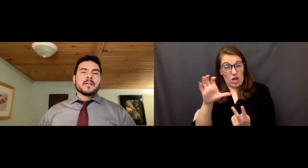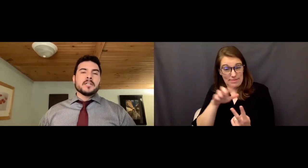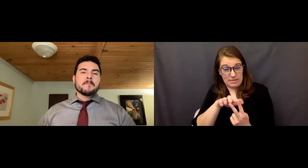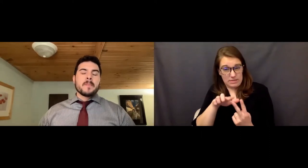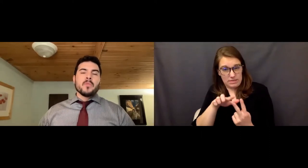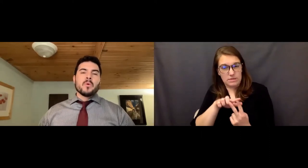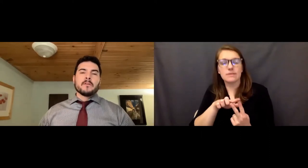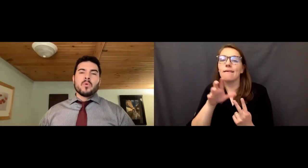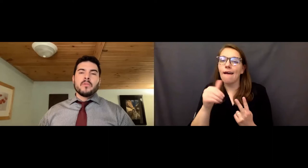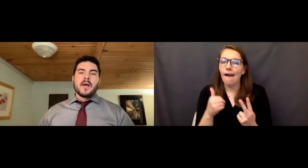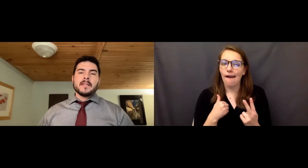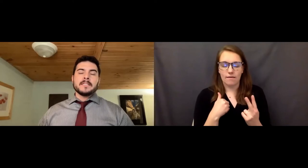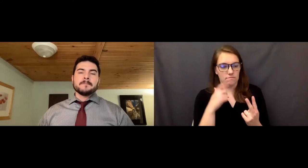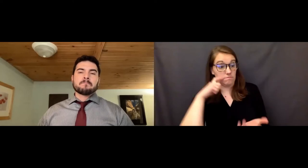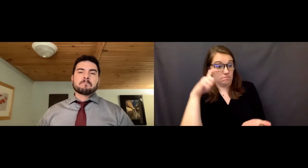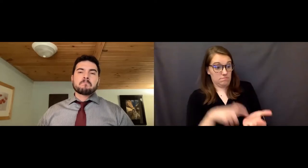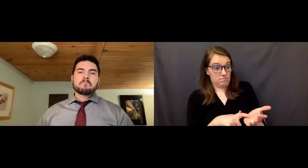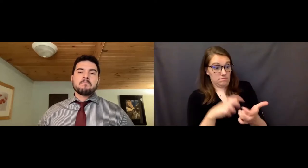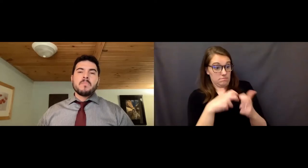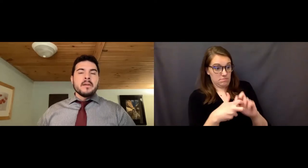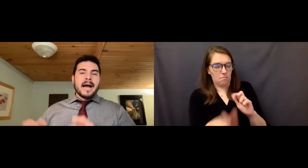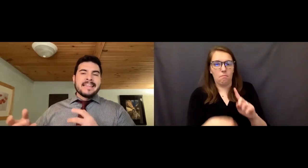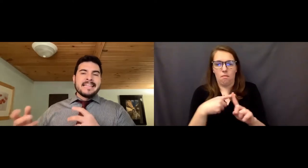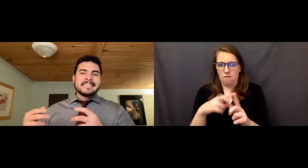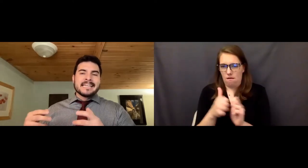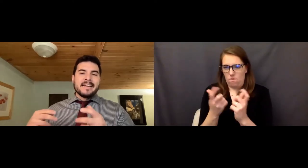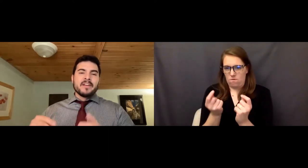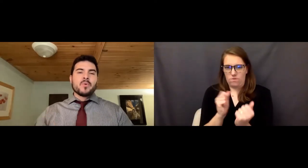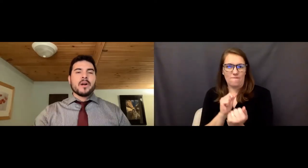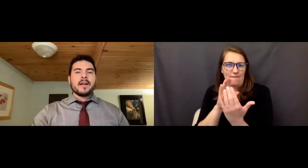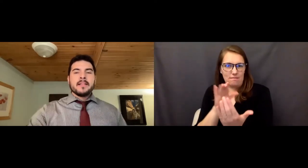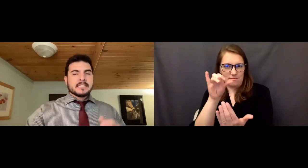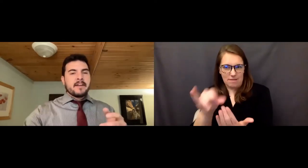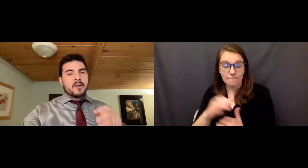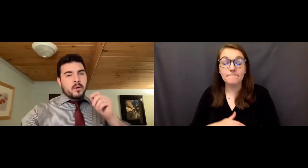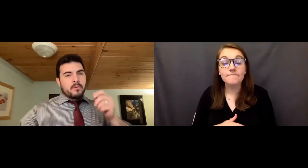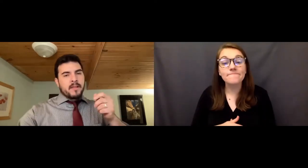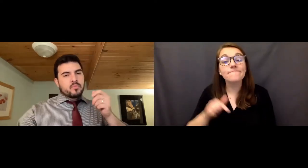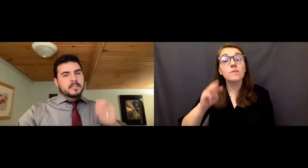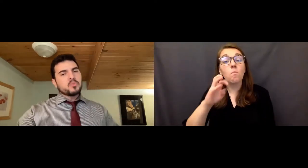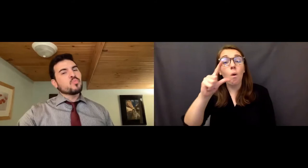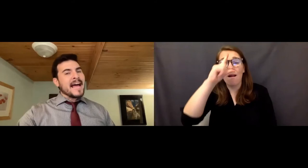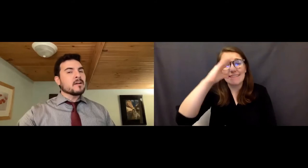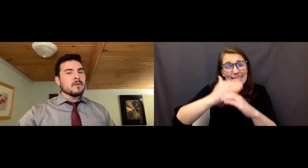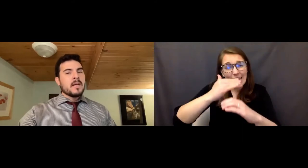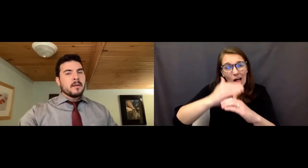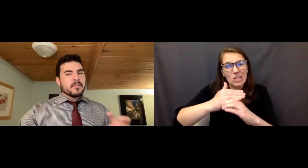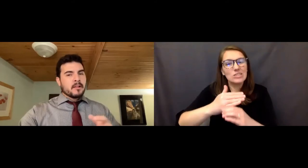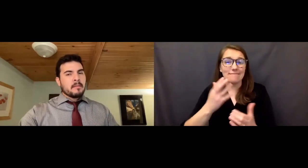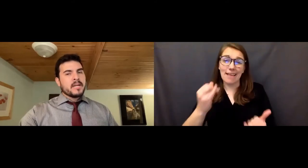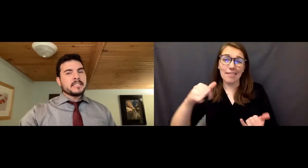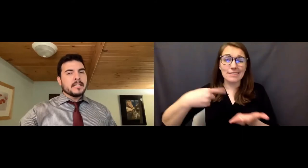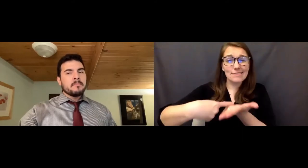a reflection on the work of moral theology. Now, I think this is the kind of inquiry, this kind of inquiry reflects what is most radical